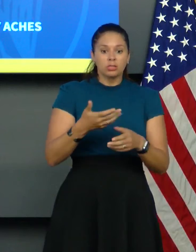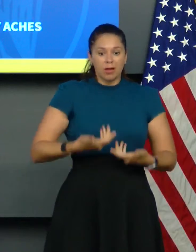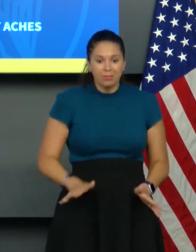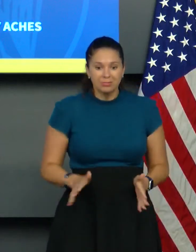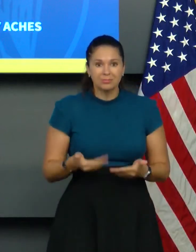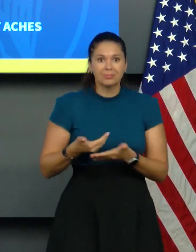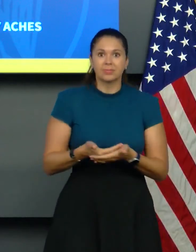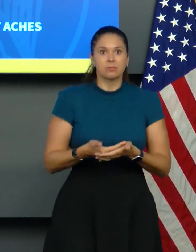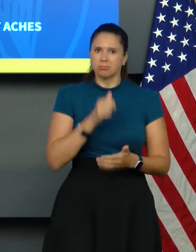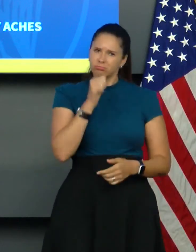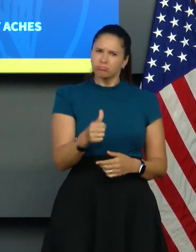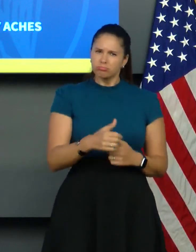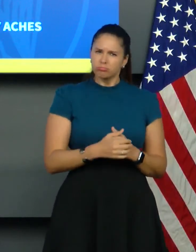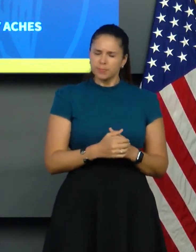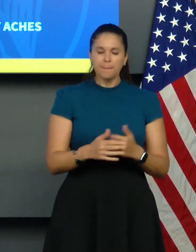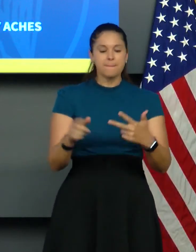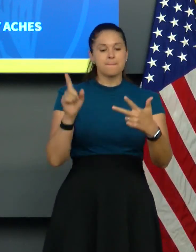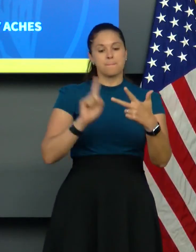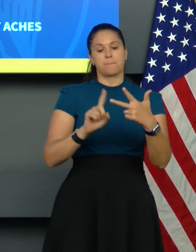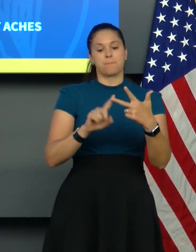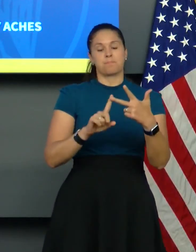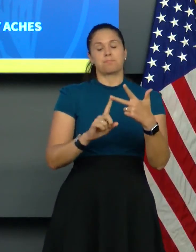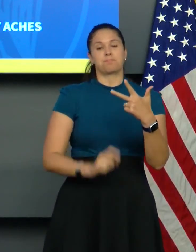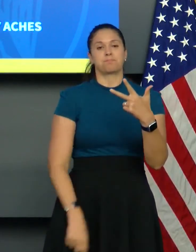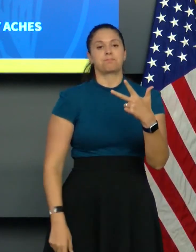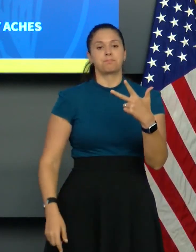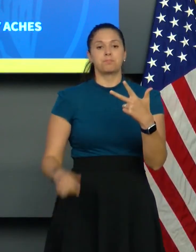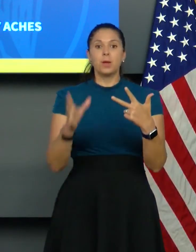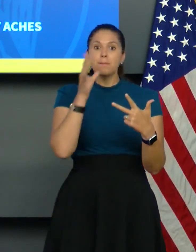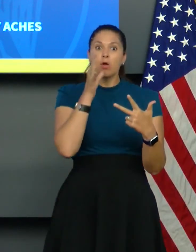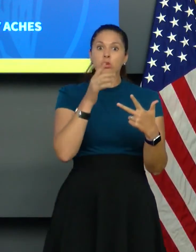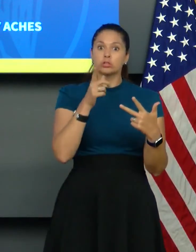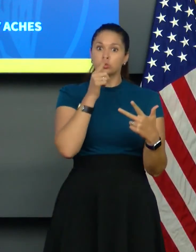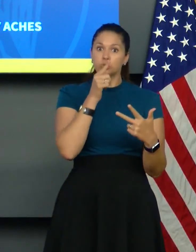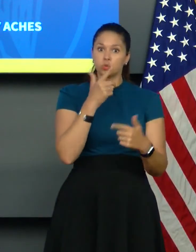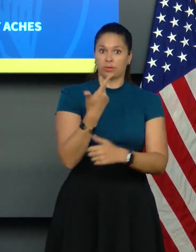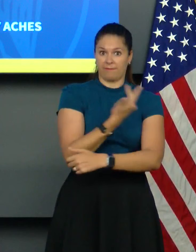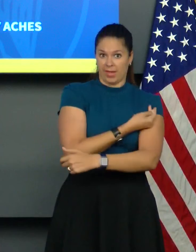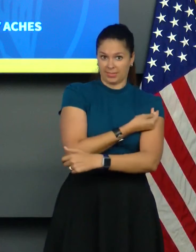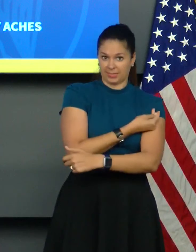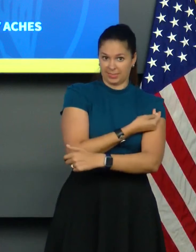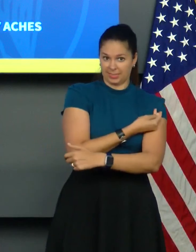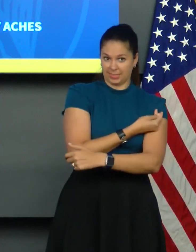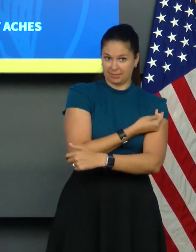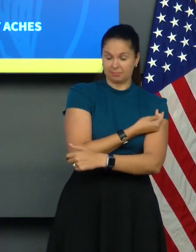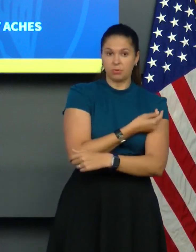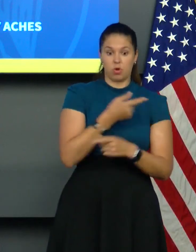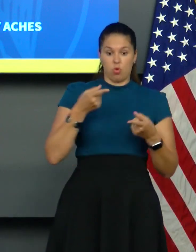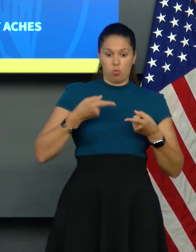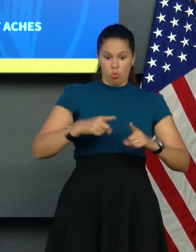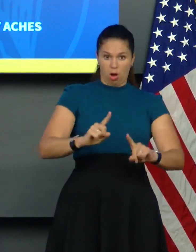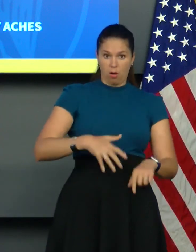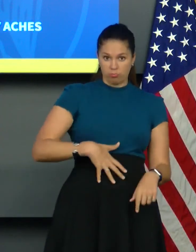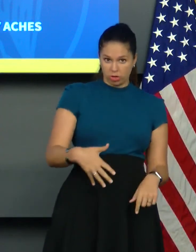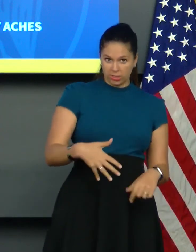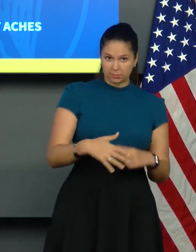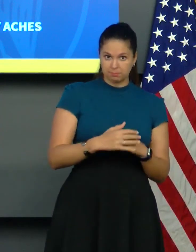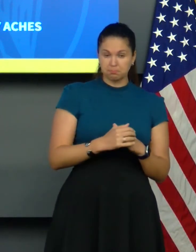miscarriages. Number 3, moms that get the COVID vaccine while they are